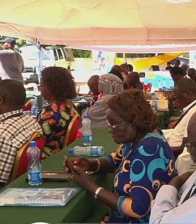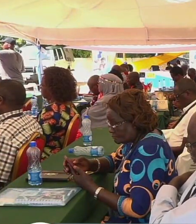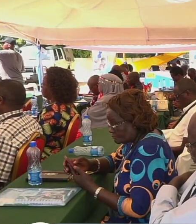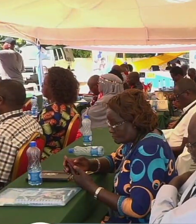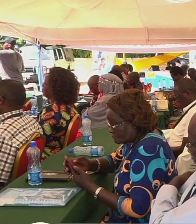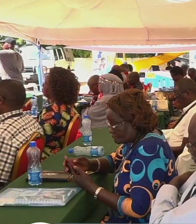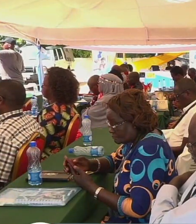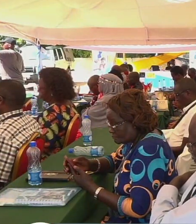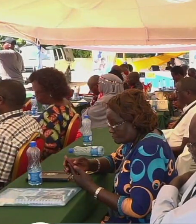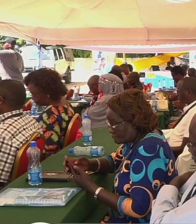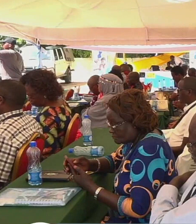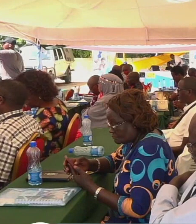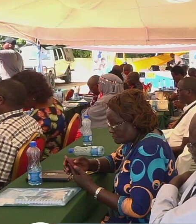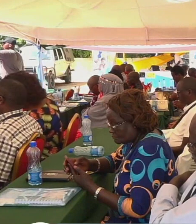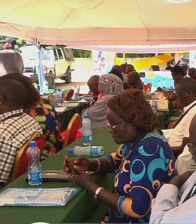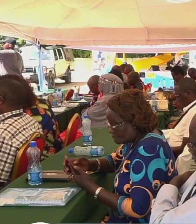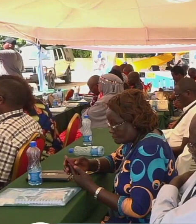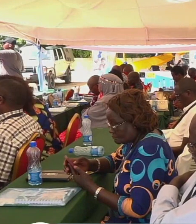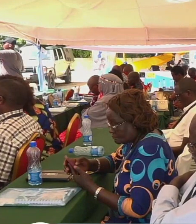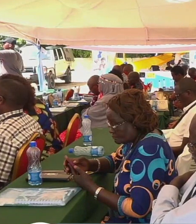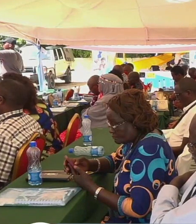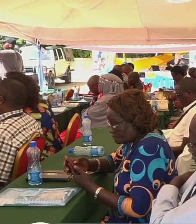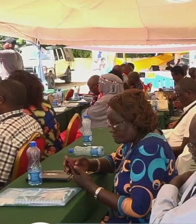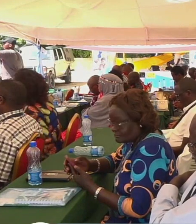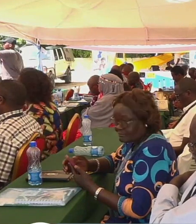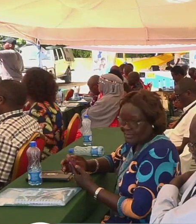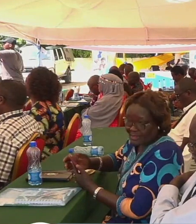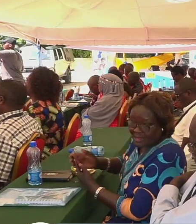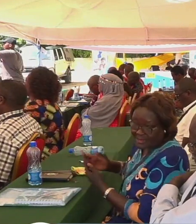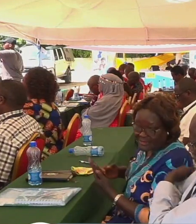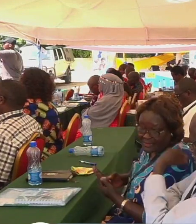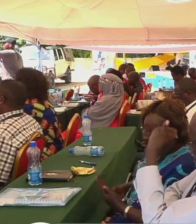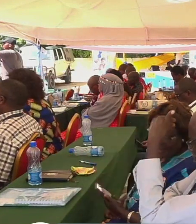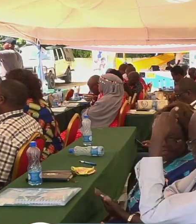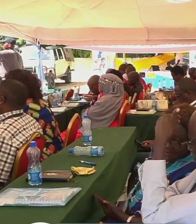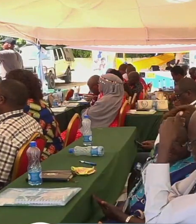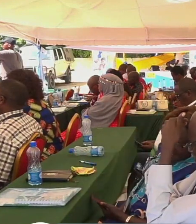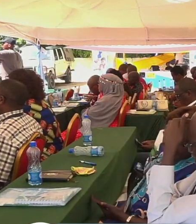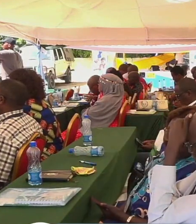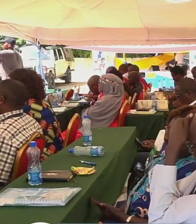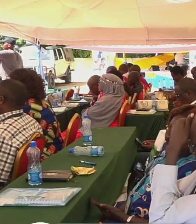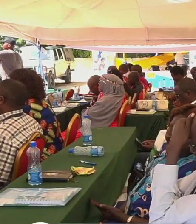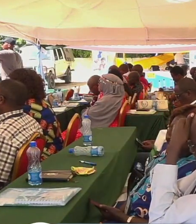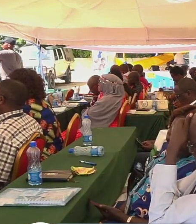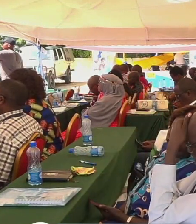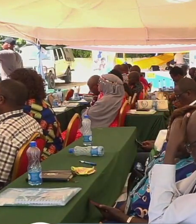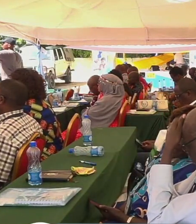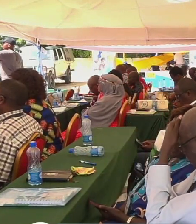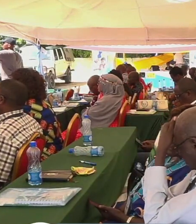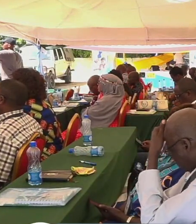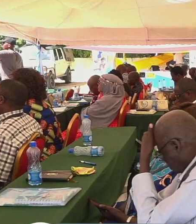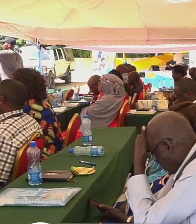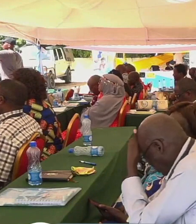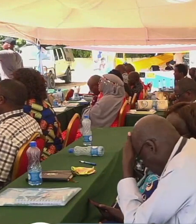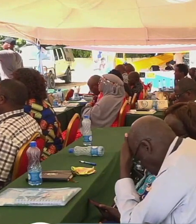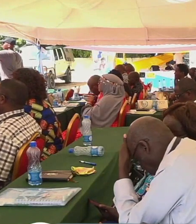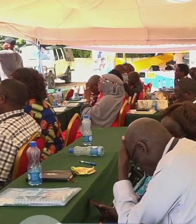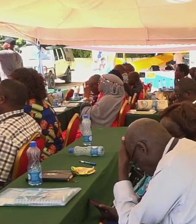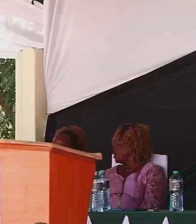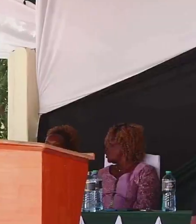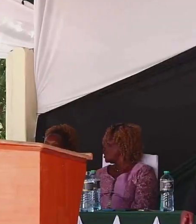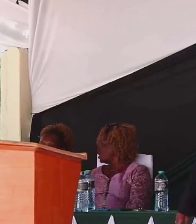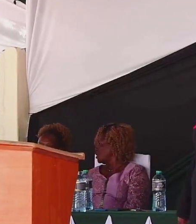Excellent Governor, Deputy Governor, First Ladies, all the protocol observed. Salam alaikum.